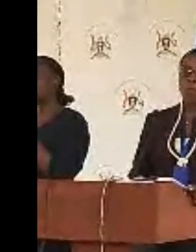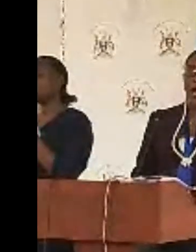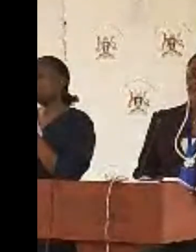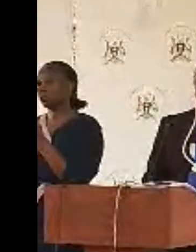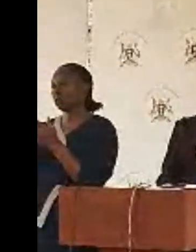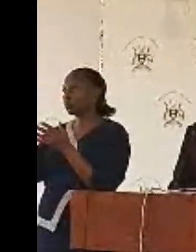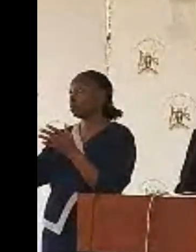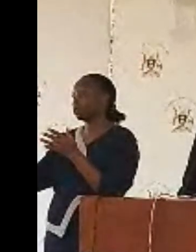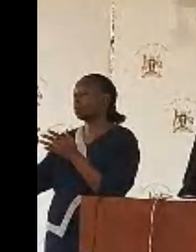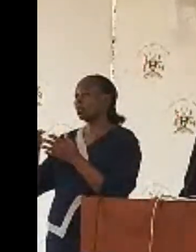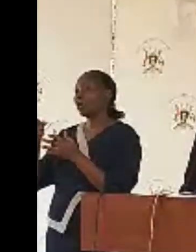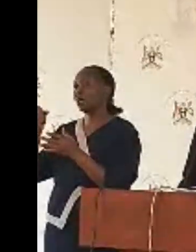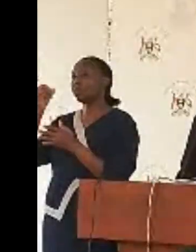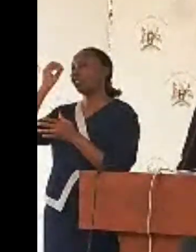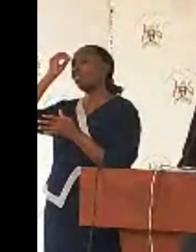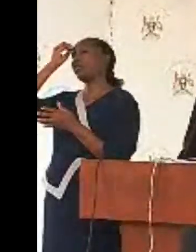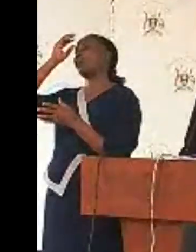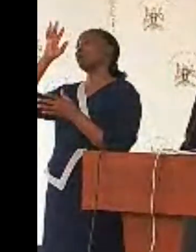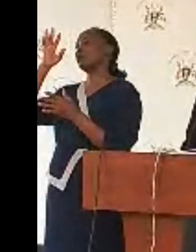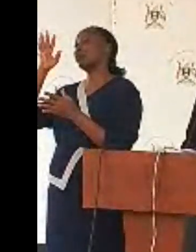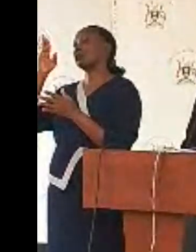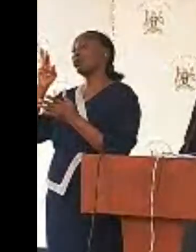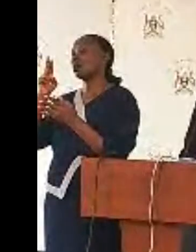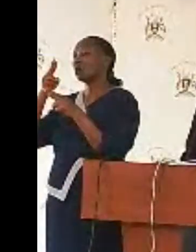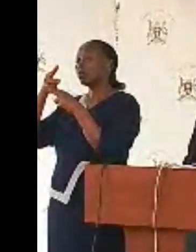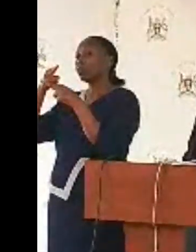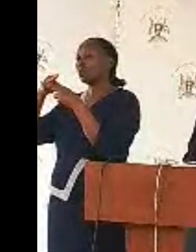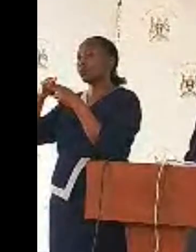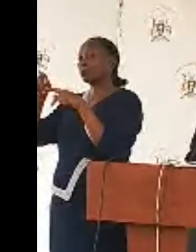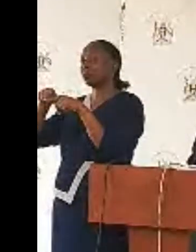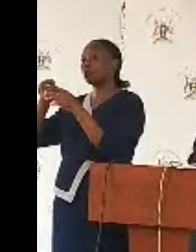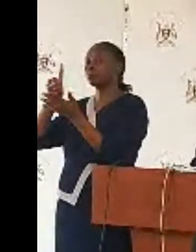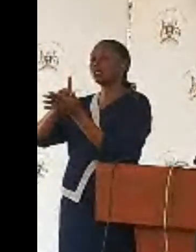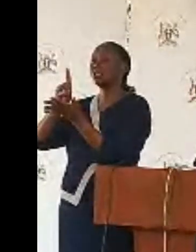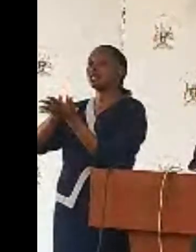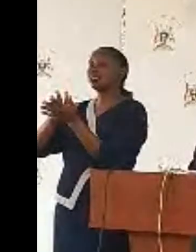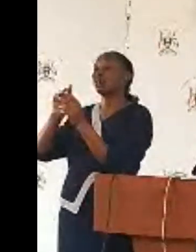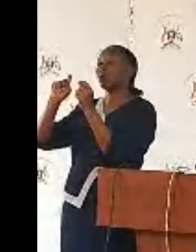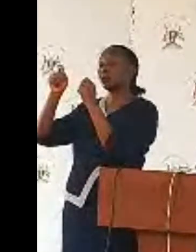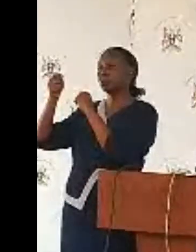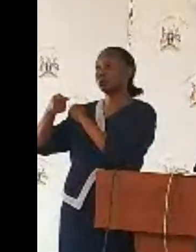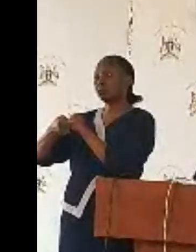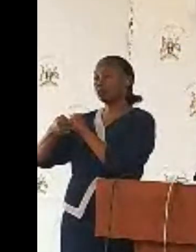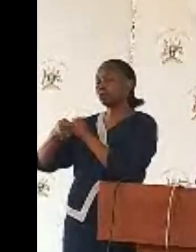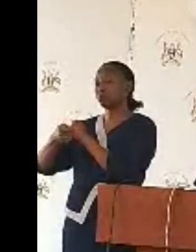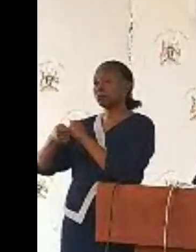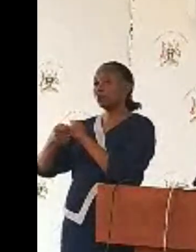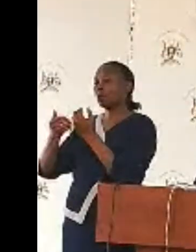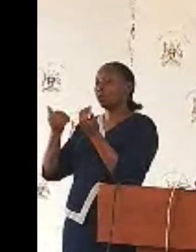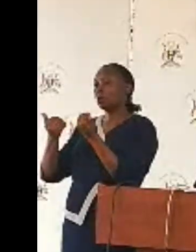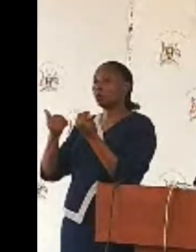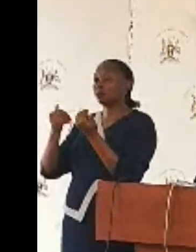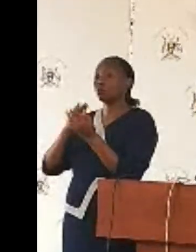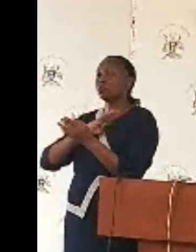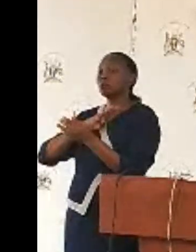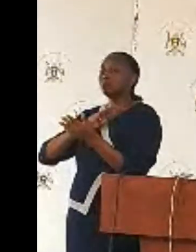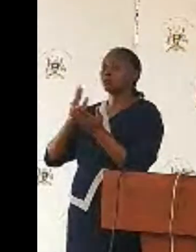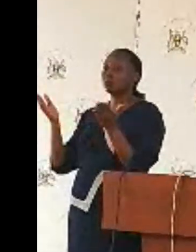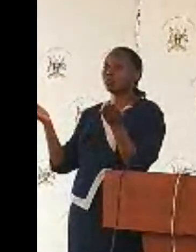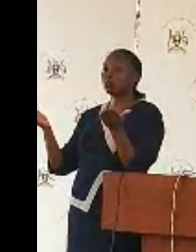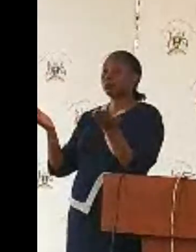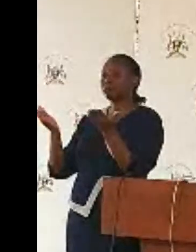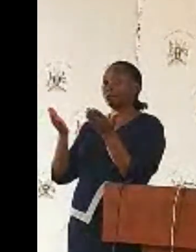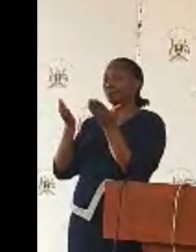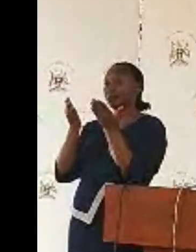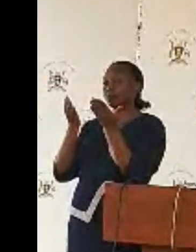ebyo bye baawaayo okubawandiika byali bikyamu, nga baagala kulongoosaamu ebyo bye bawandiisa. Ekitongole kibakubiriza